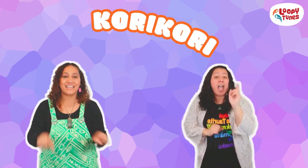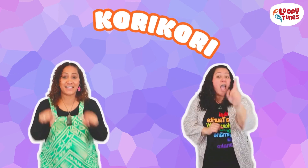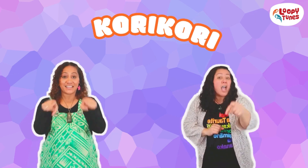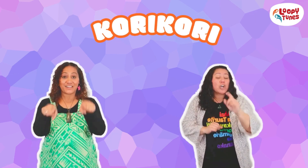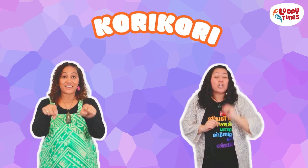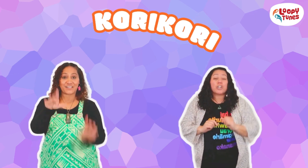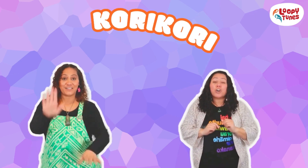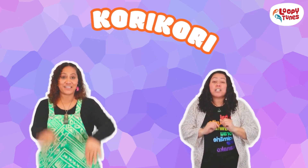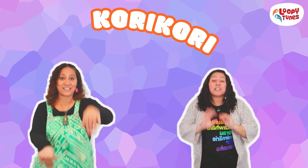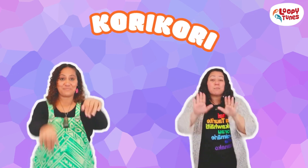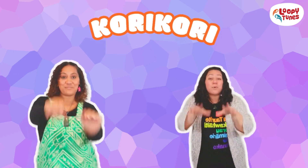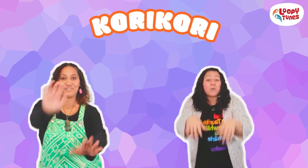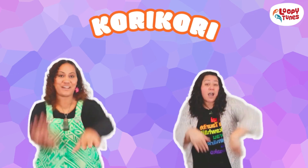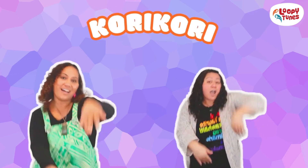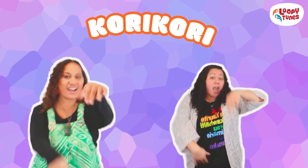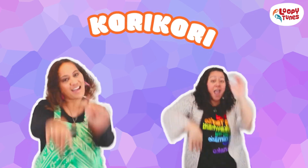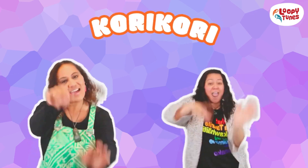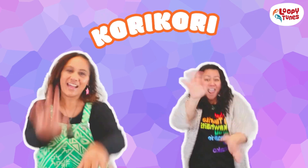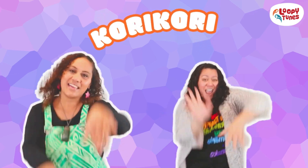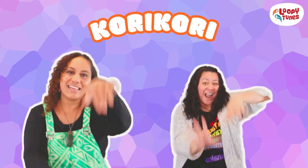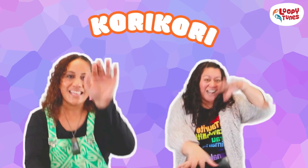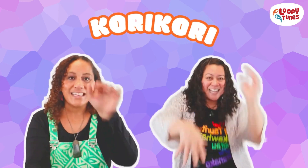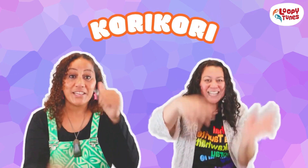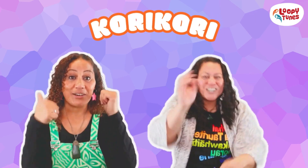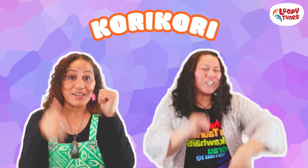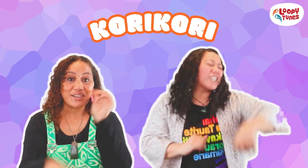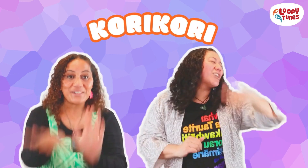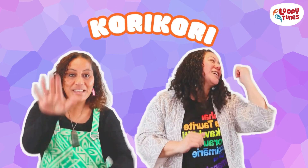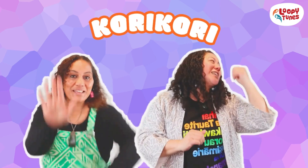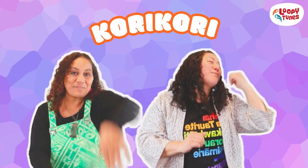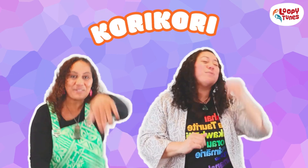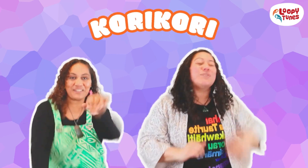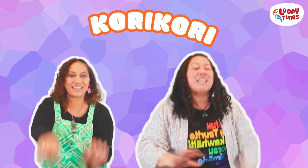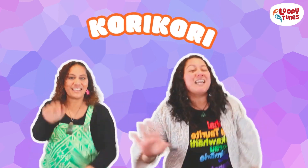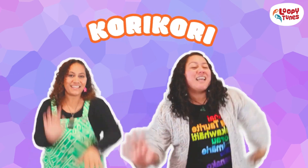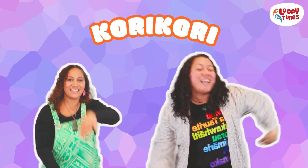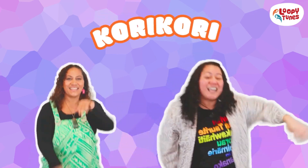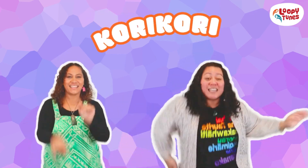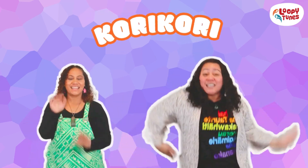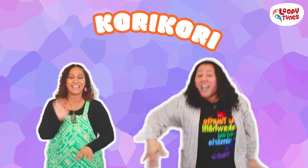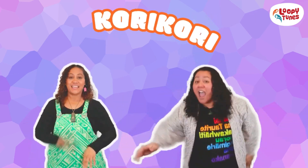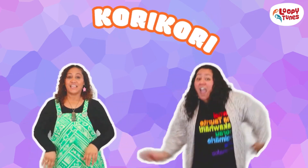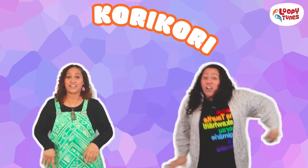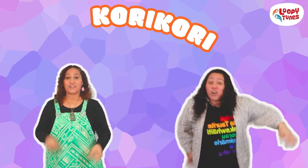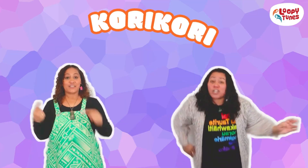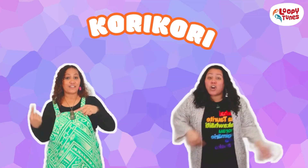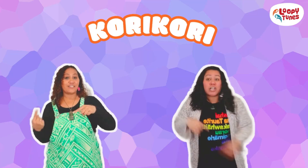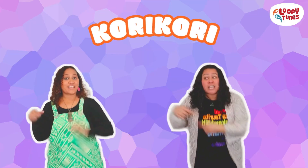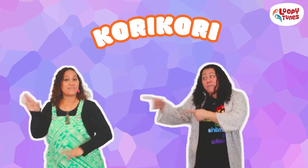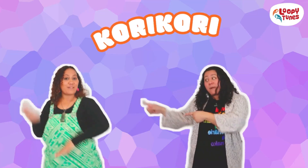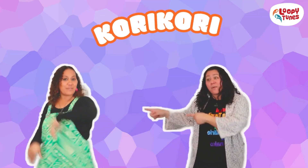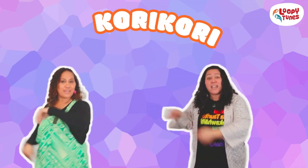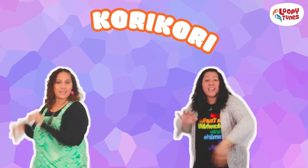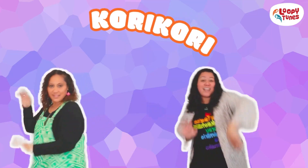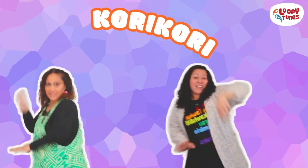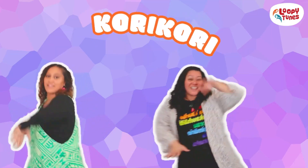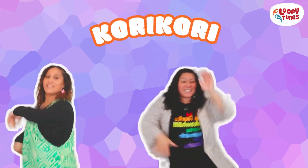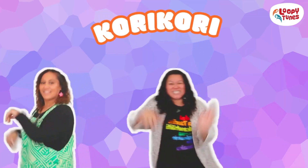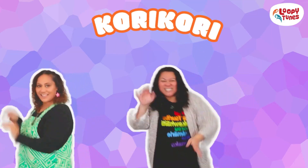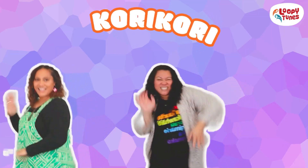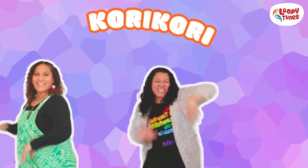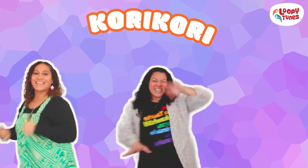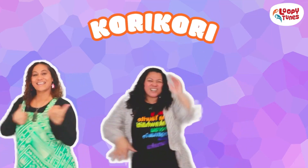ma. Korikori ki mua, korikori ki muri, korikori ki